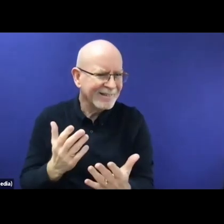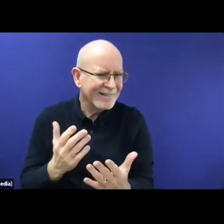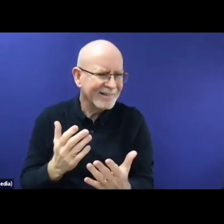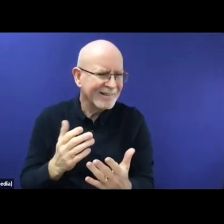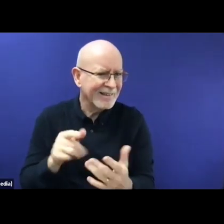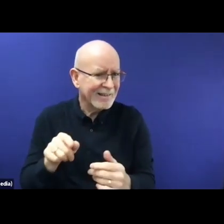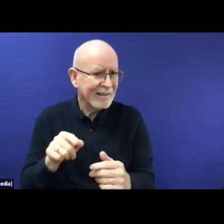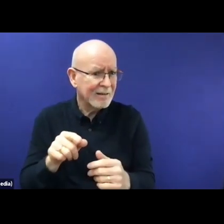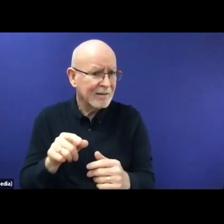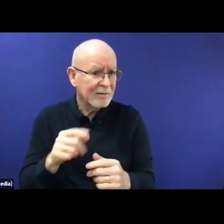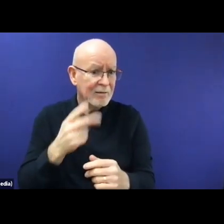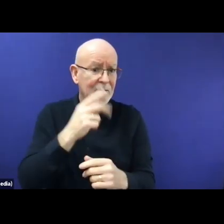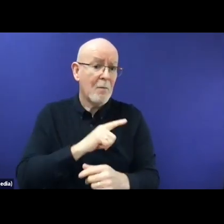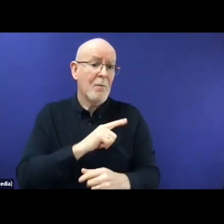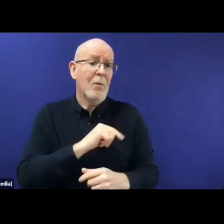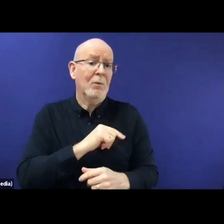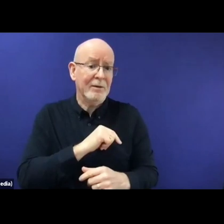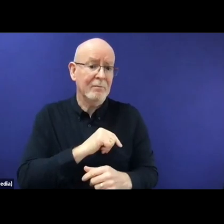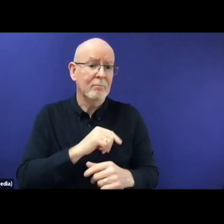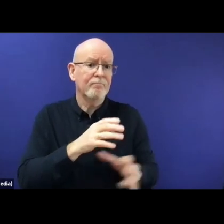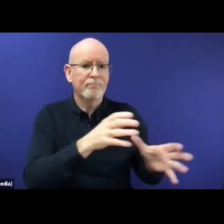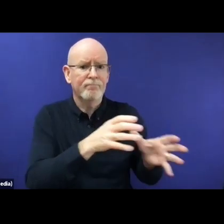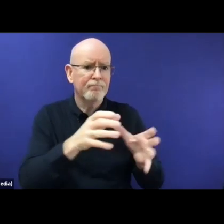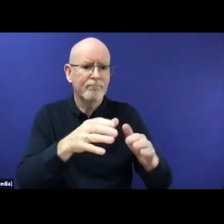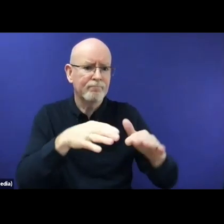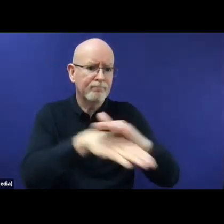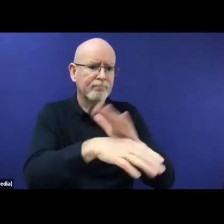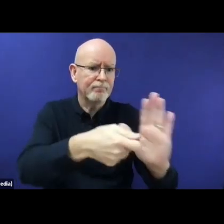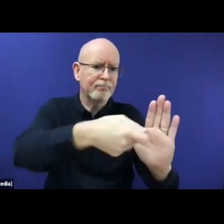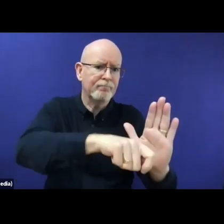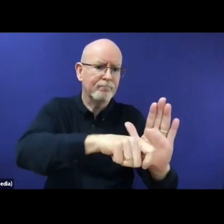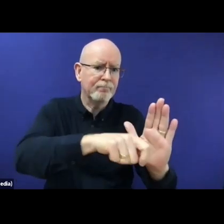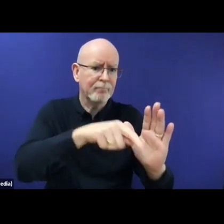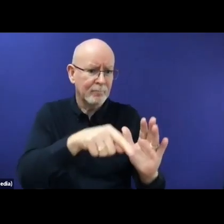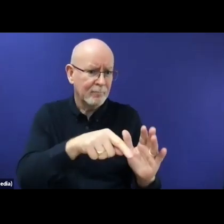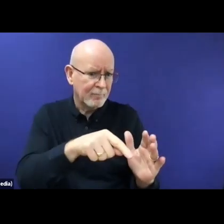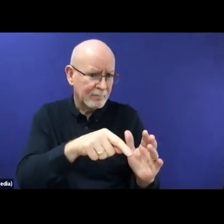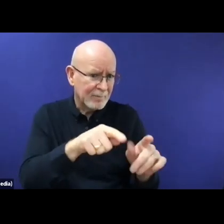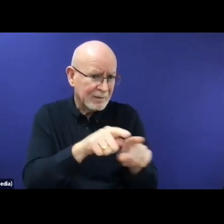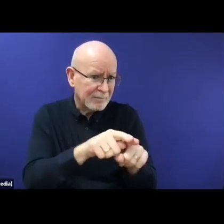define it, and I think there are some benefits in